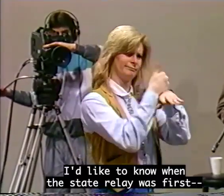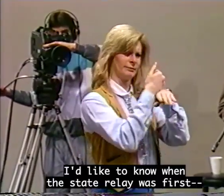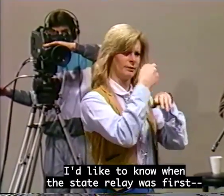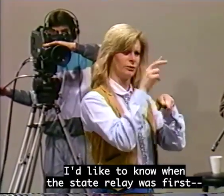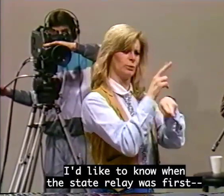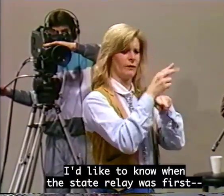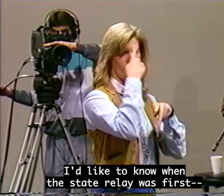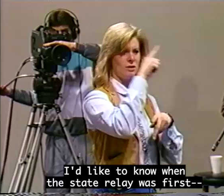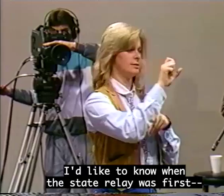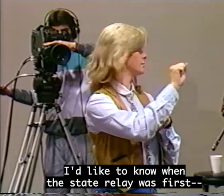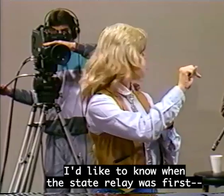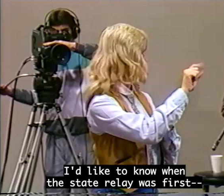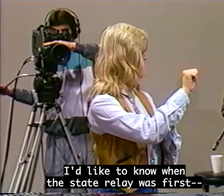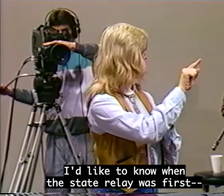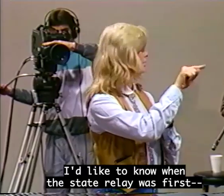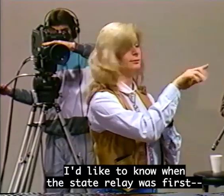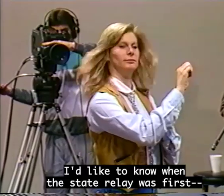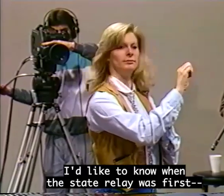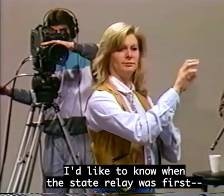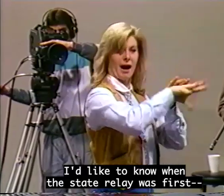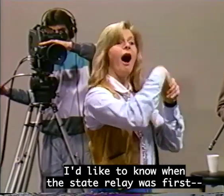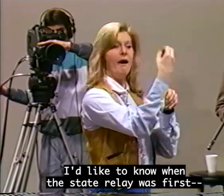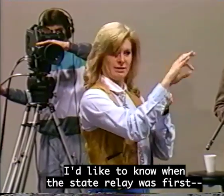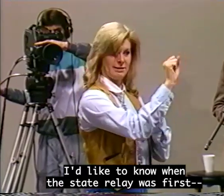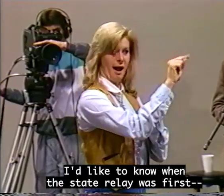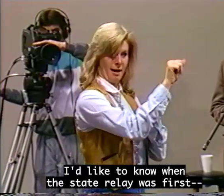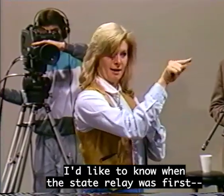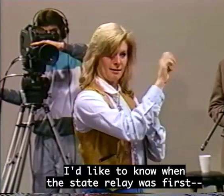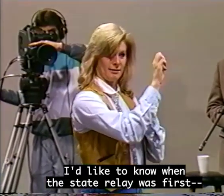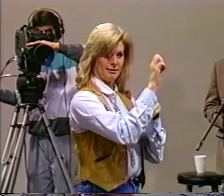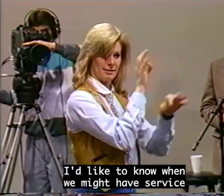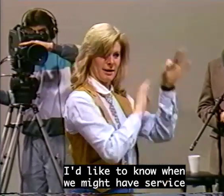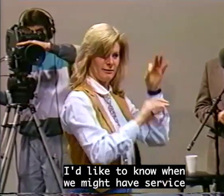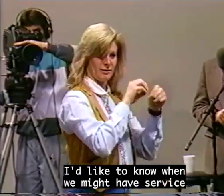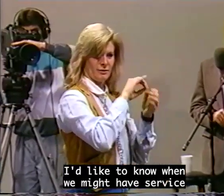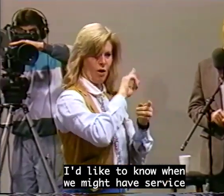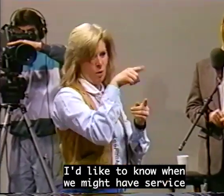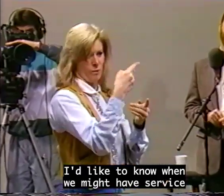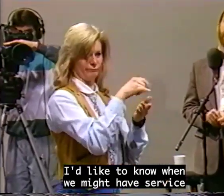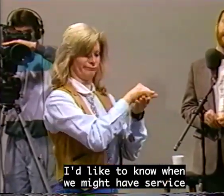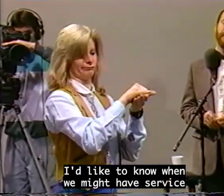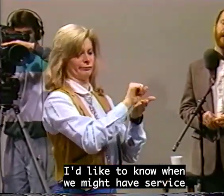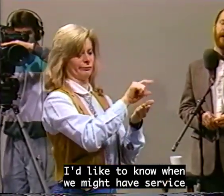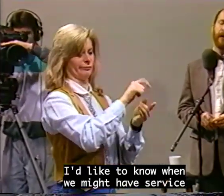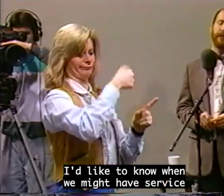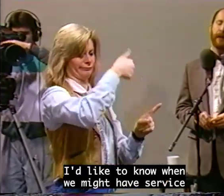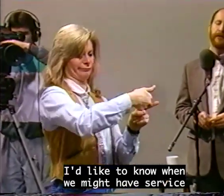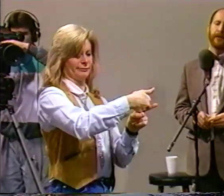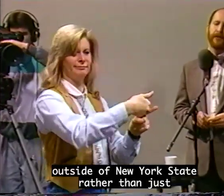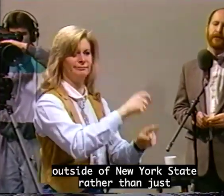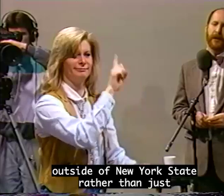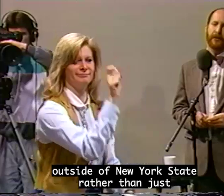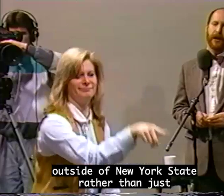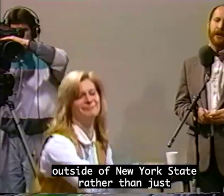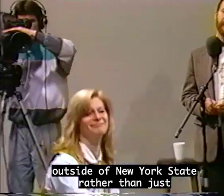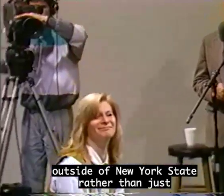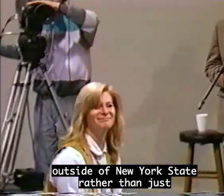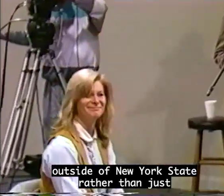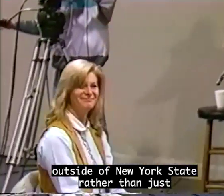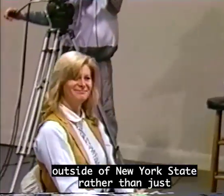I'd like to know when the state relay was first, I'd like to know when we might have service outside of New York State rather